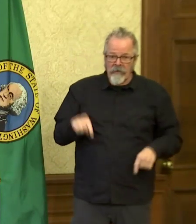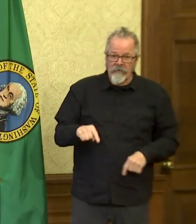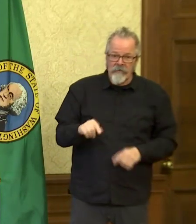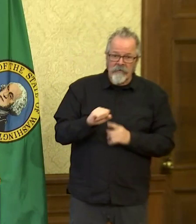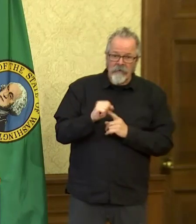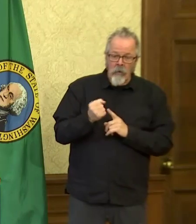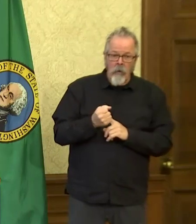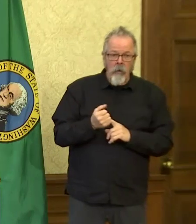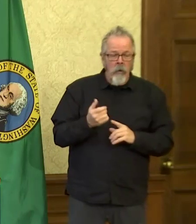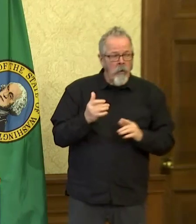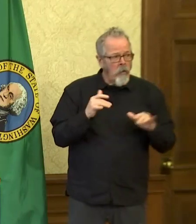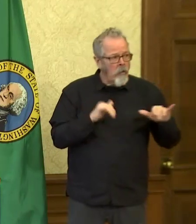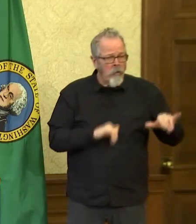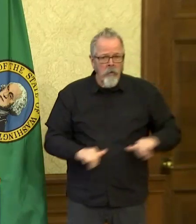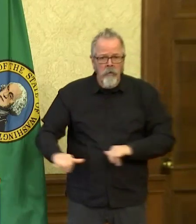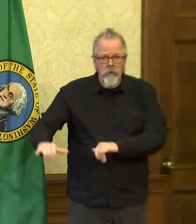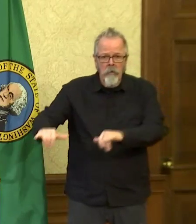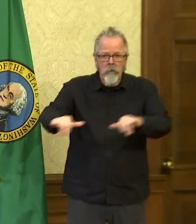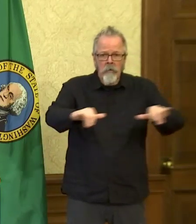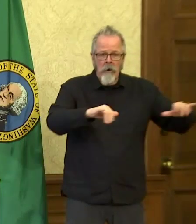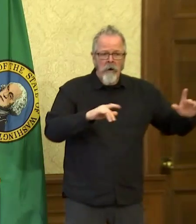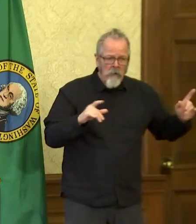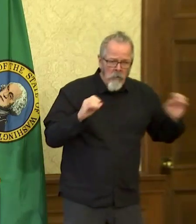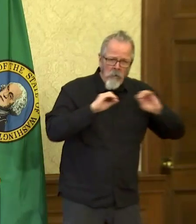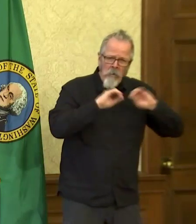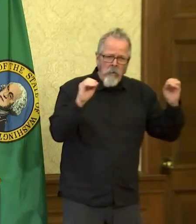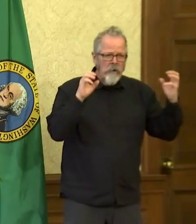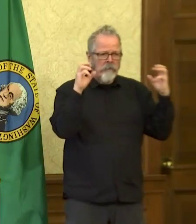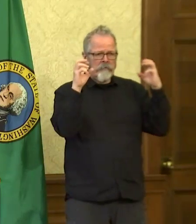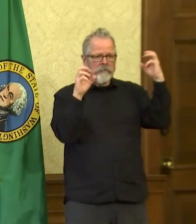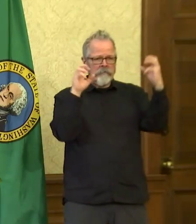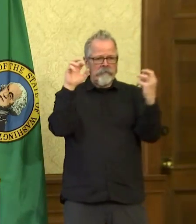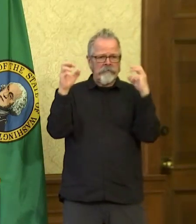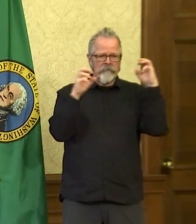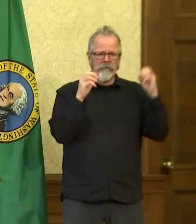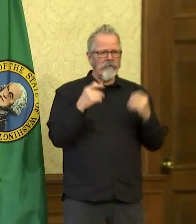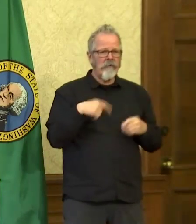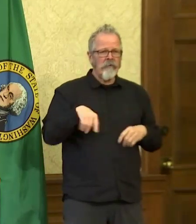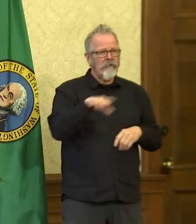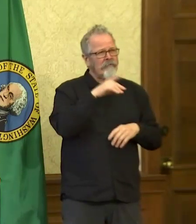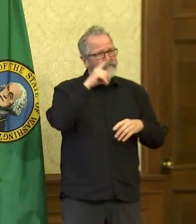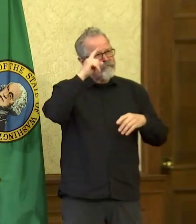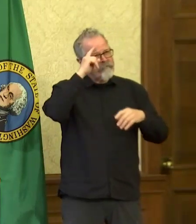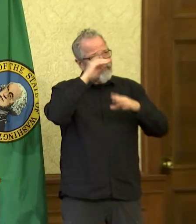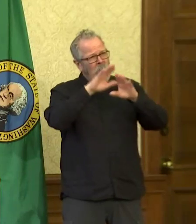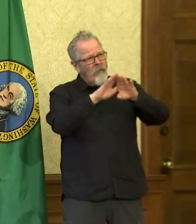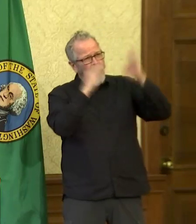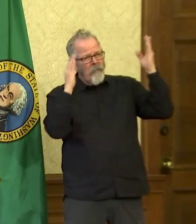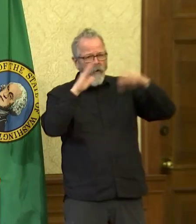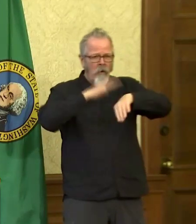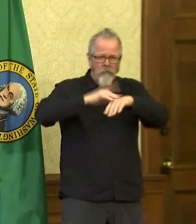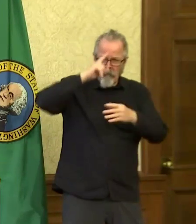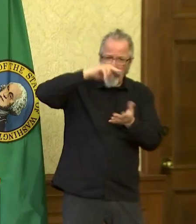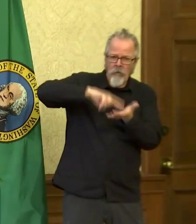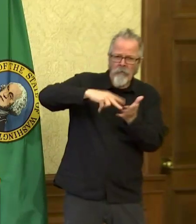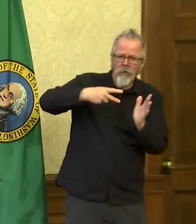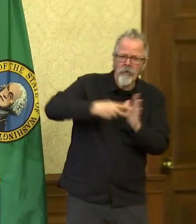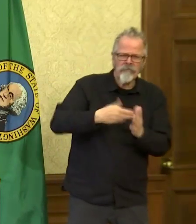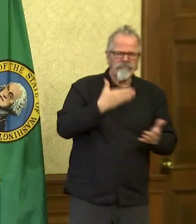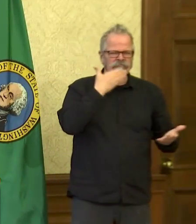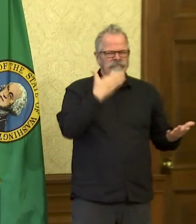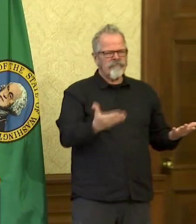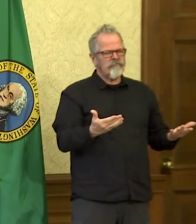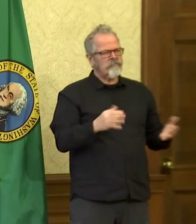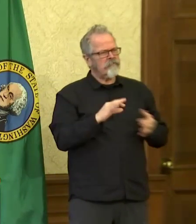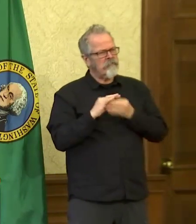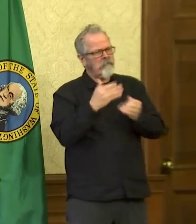up construction as soon as we possibly could in a safe manner. There were no differences on that. Thank you for the time to put this together